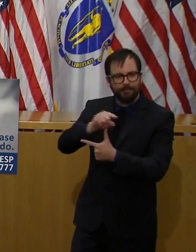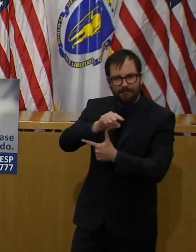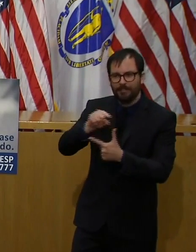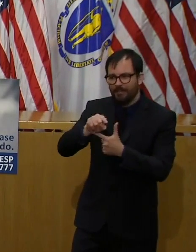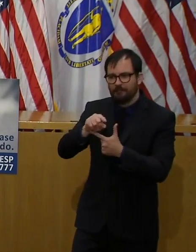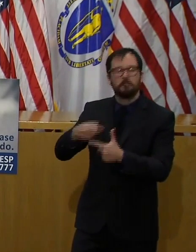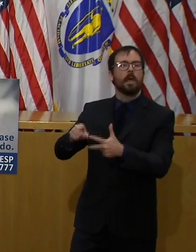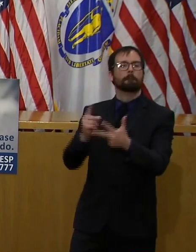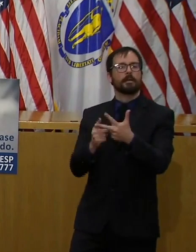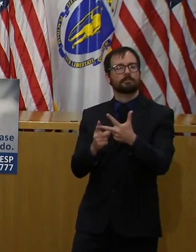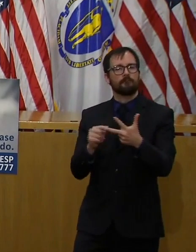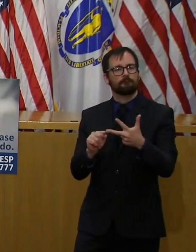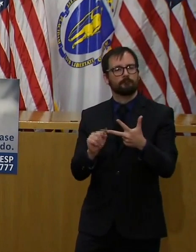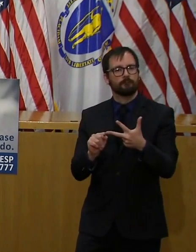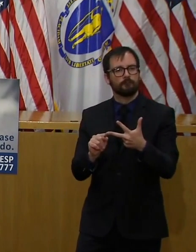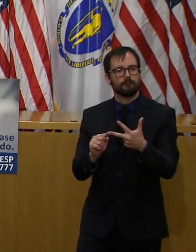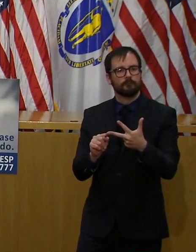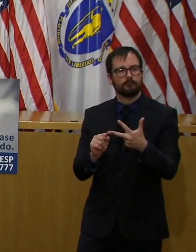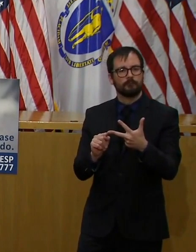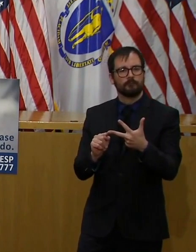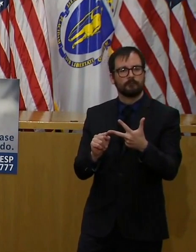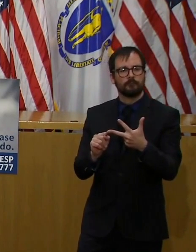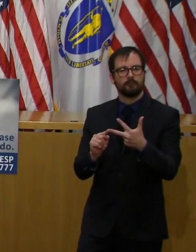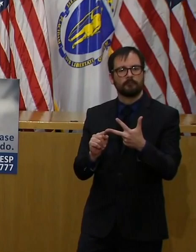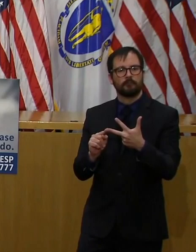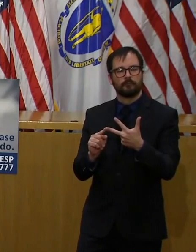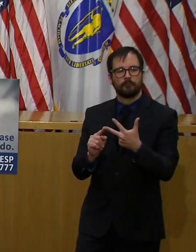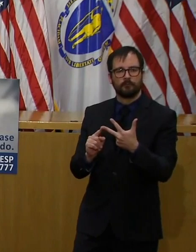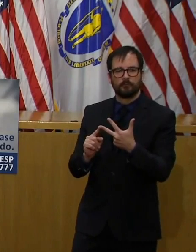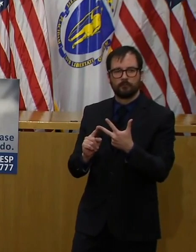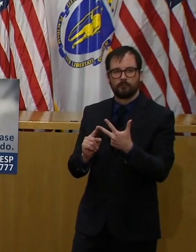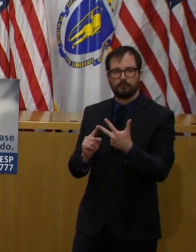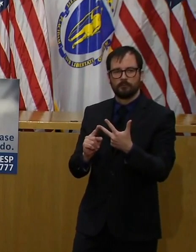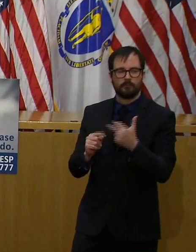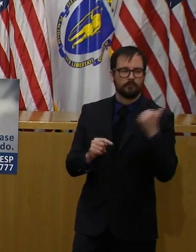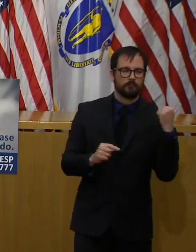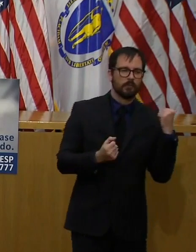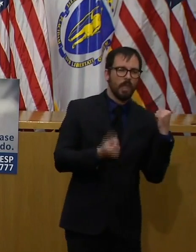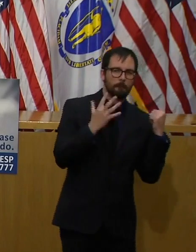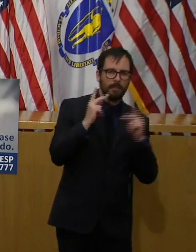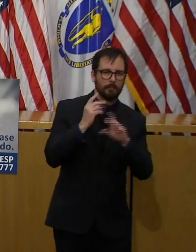for the number we've done on the mobile side?